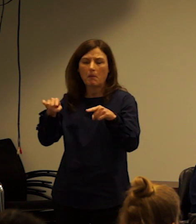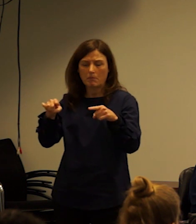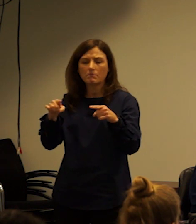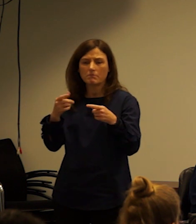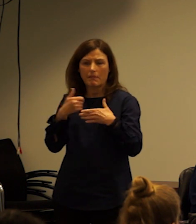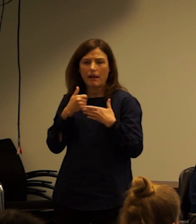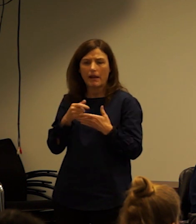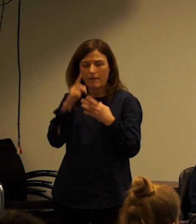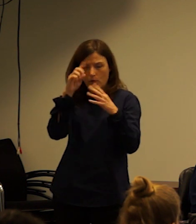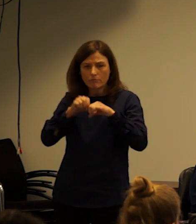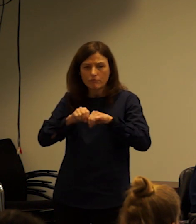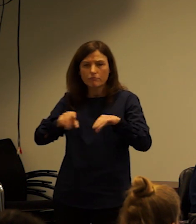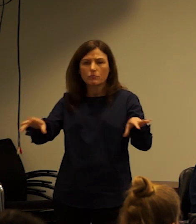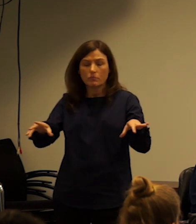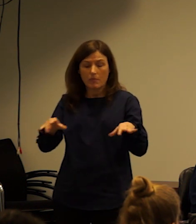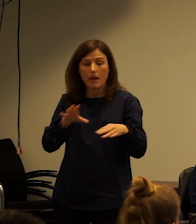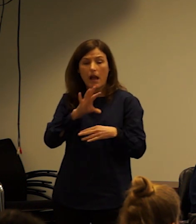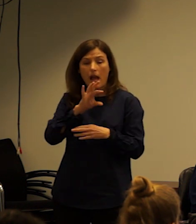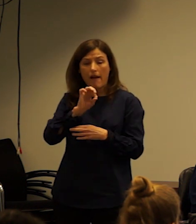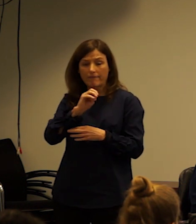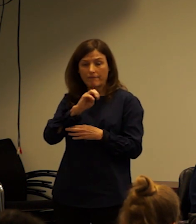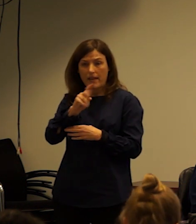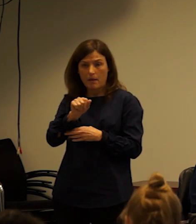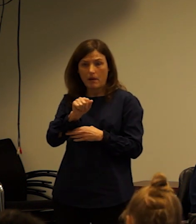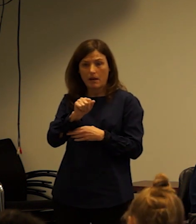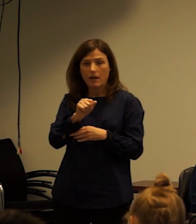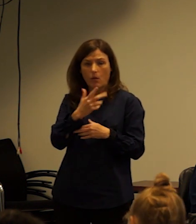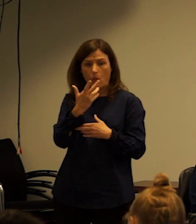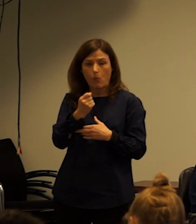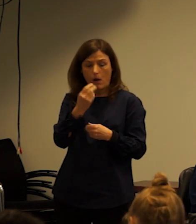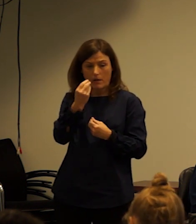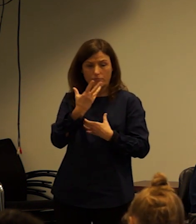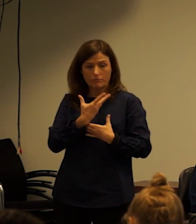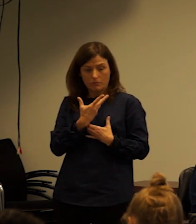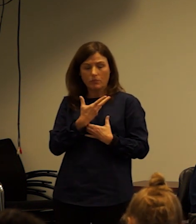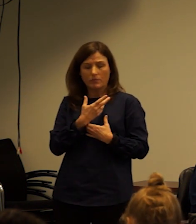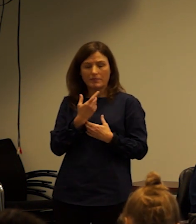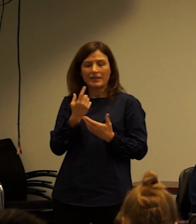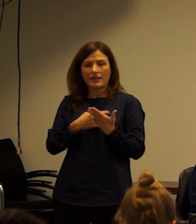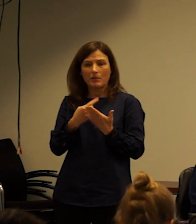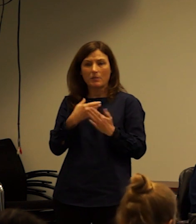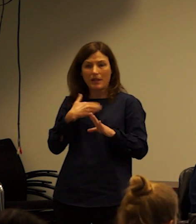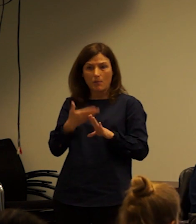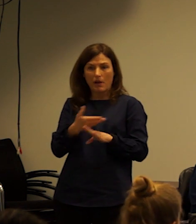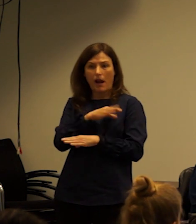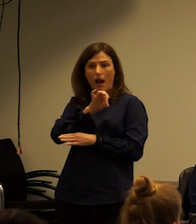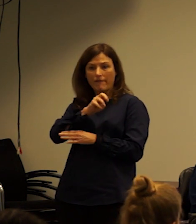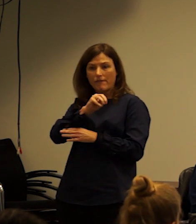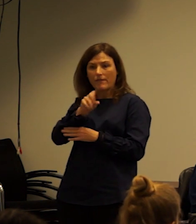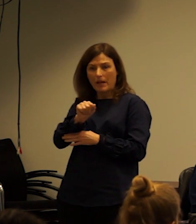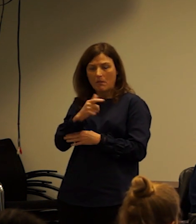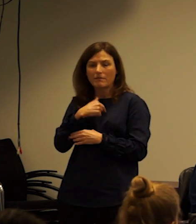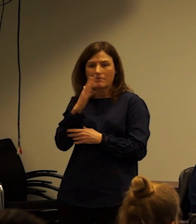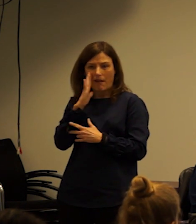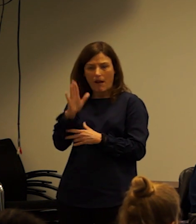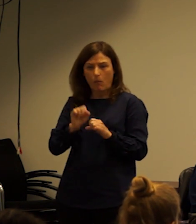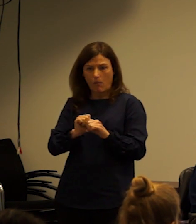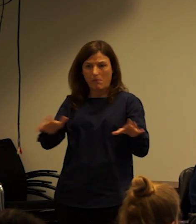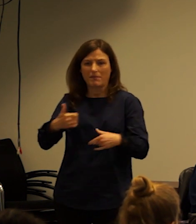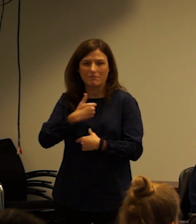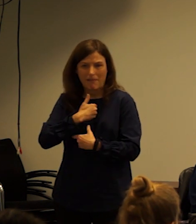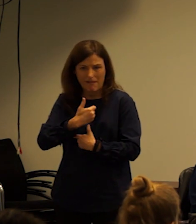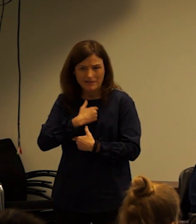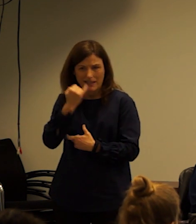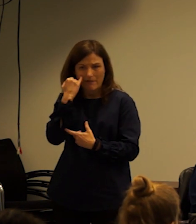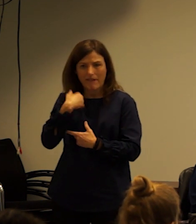doing is taking what FEMA puts out there. Sometimes I get a jump on MEMA, actually. I get a jump on them and I'll put something out there myself if